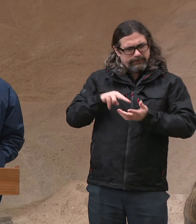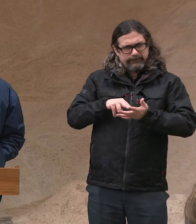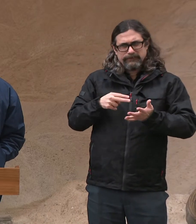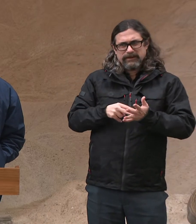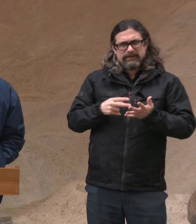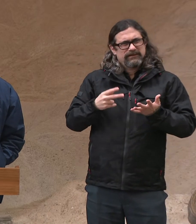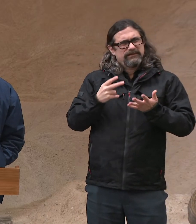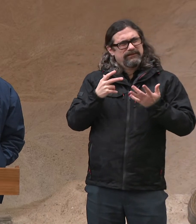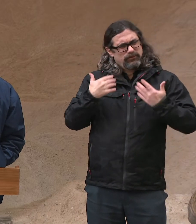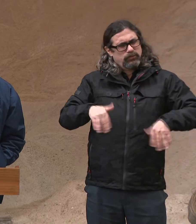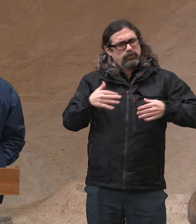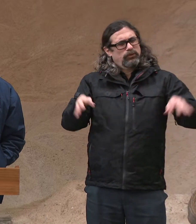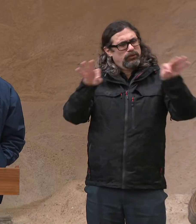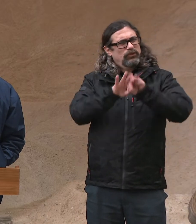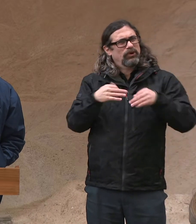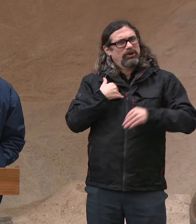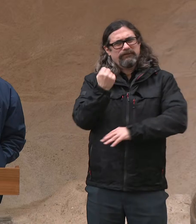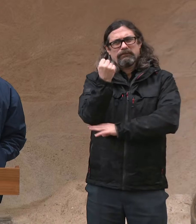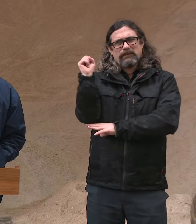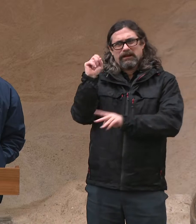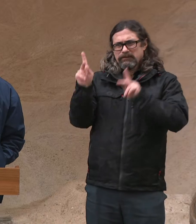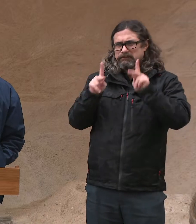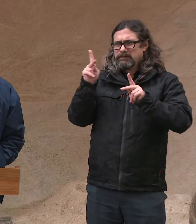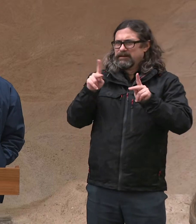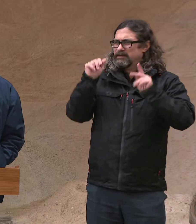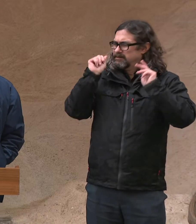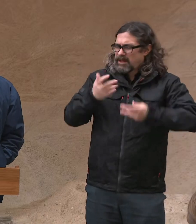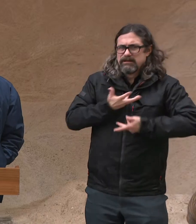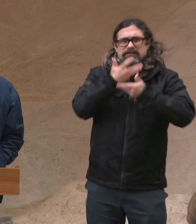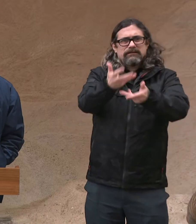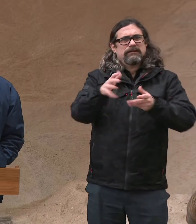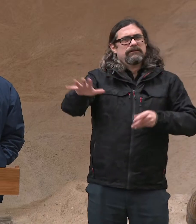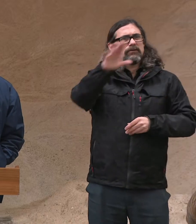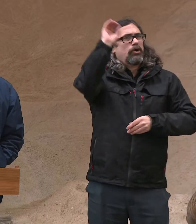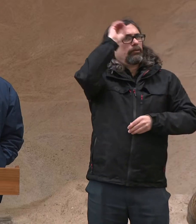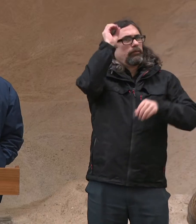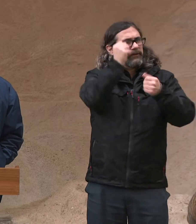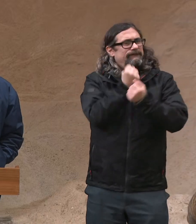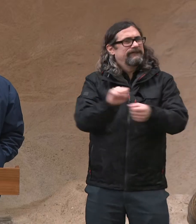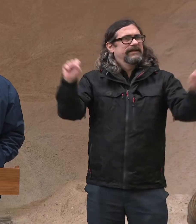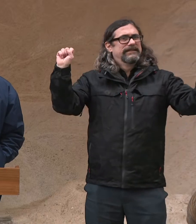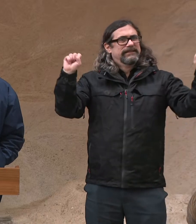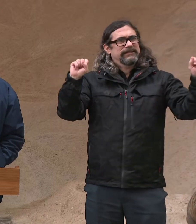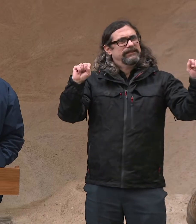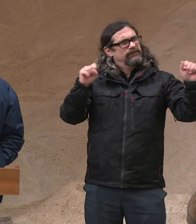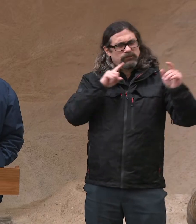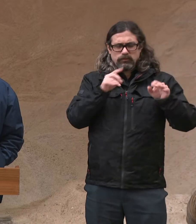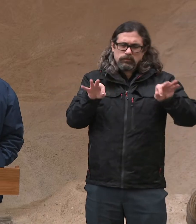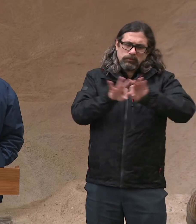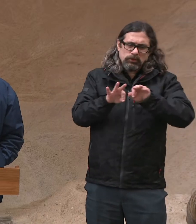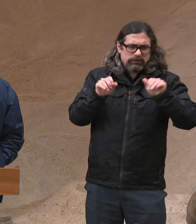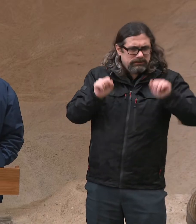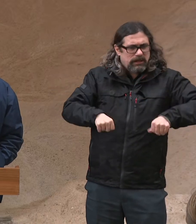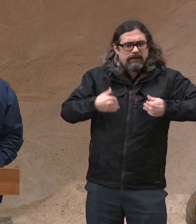there's 8.3 million New Yorkers. There's 35 million opinions. You know,